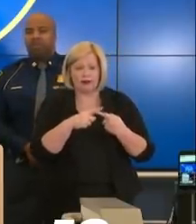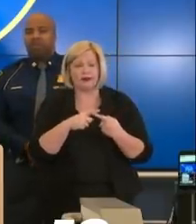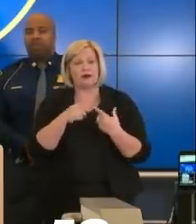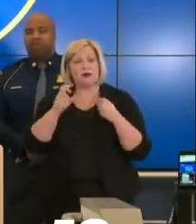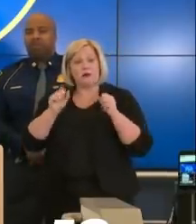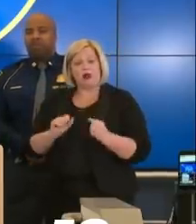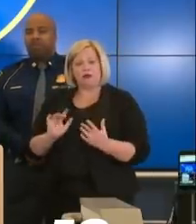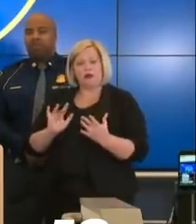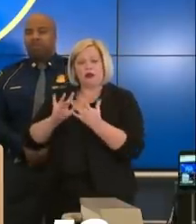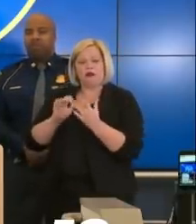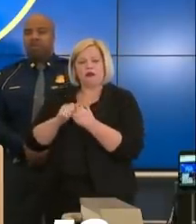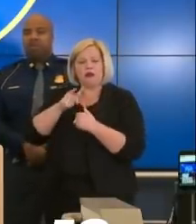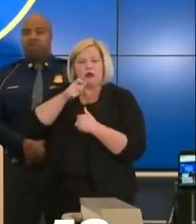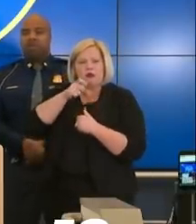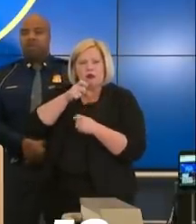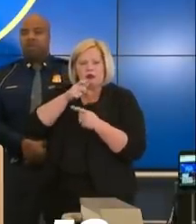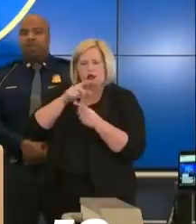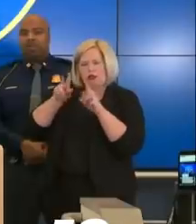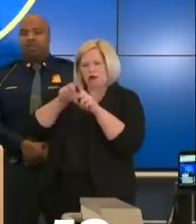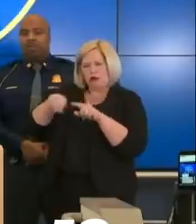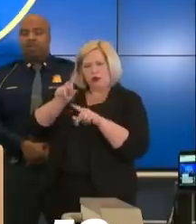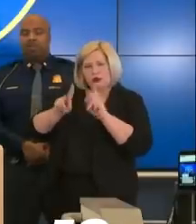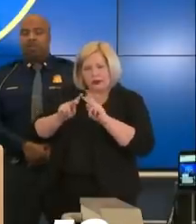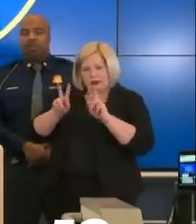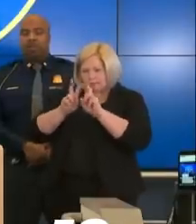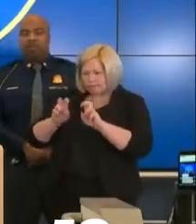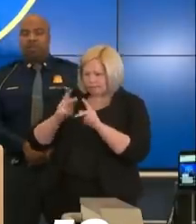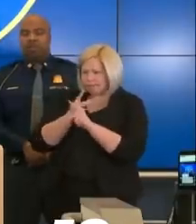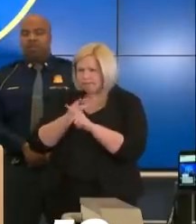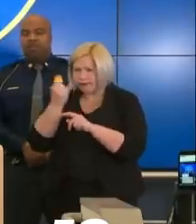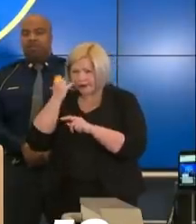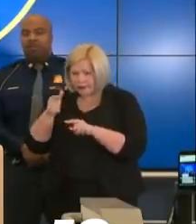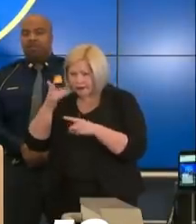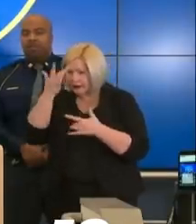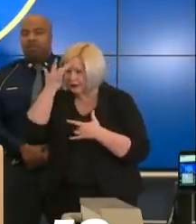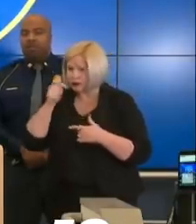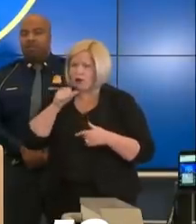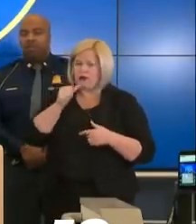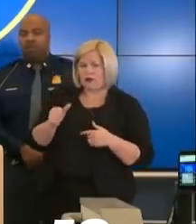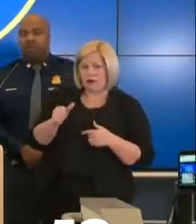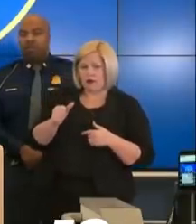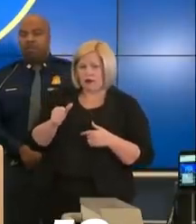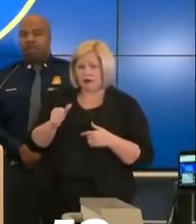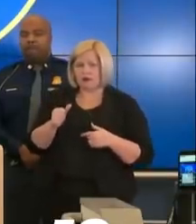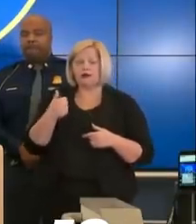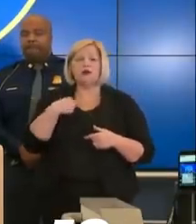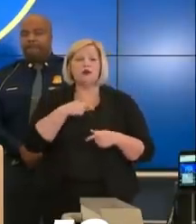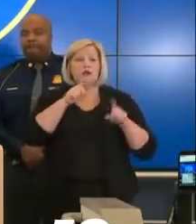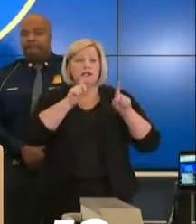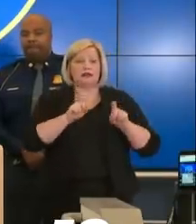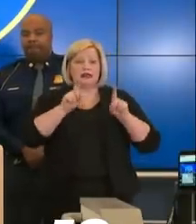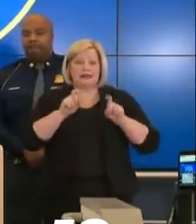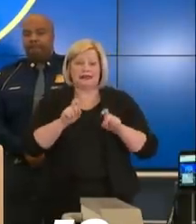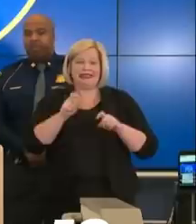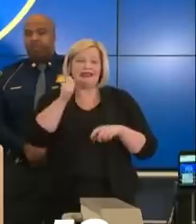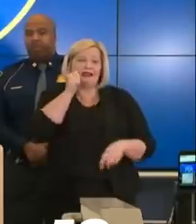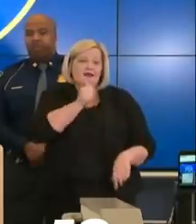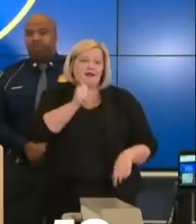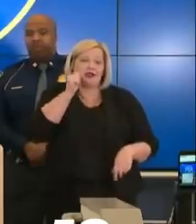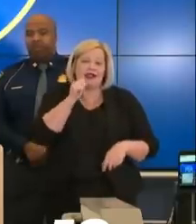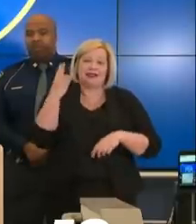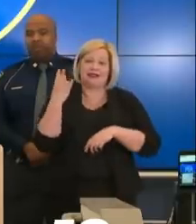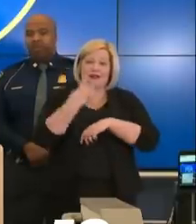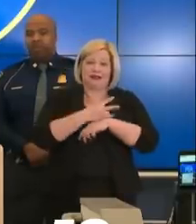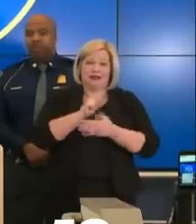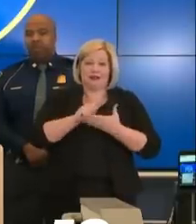contact with, and assessing those individuals for symptoms. We are testing 7 days a week in our